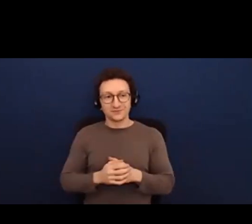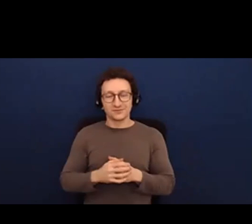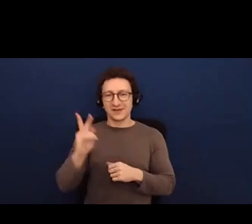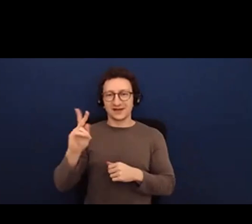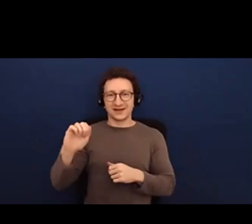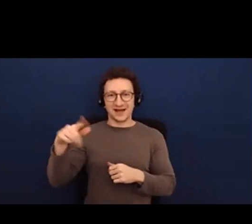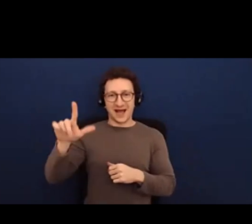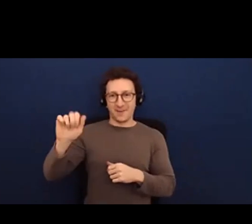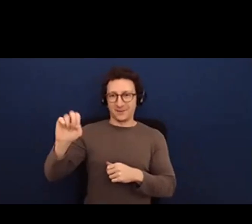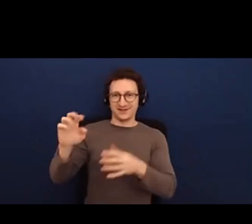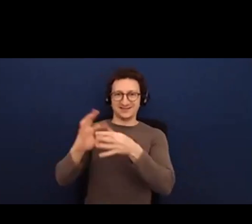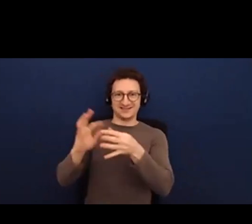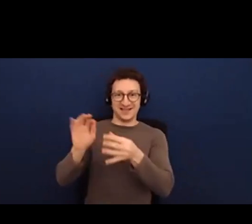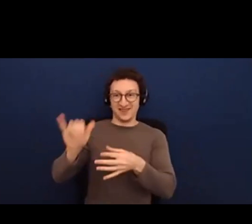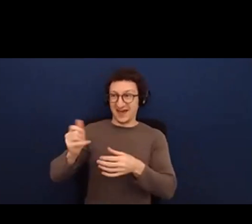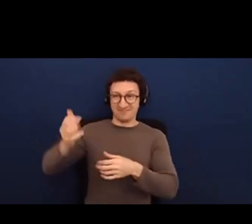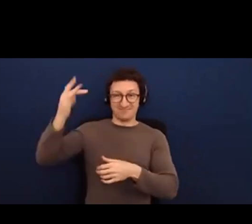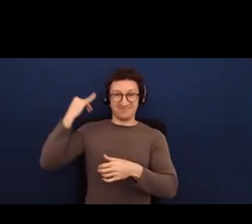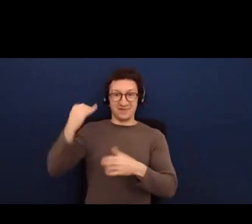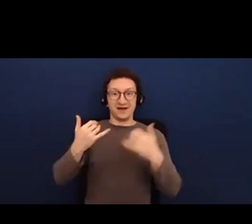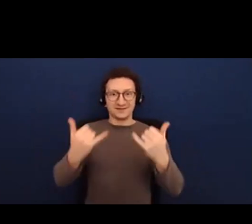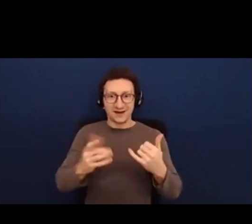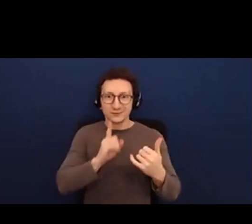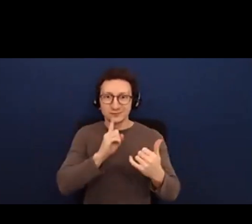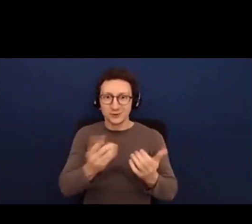have the first text?